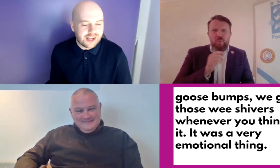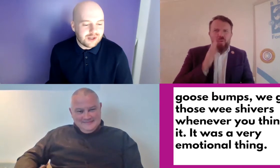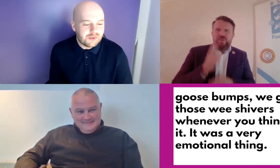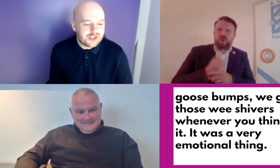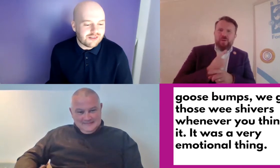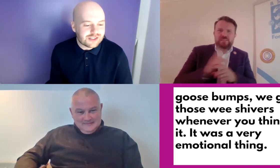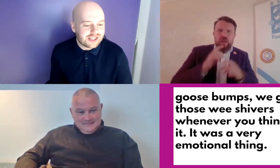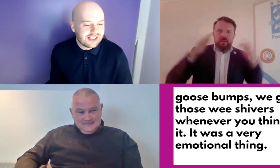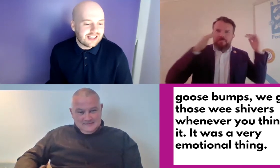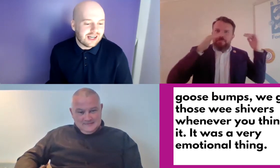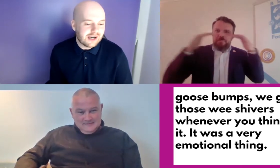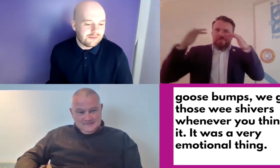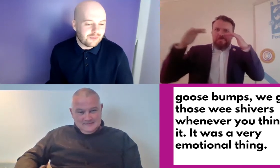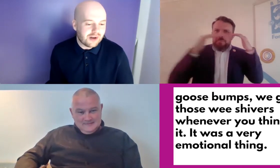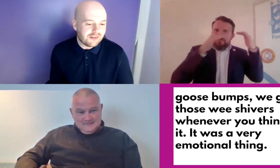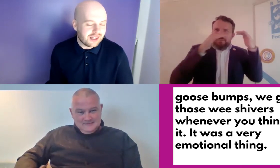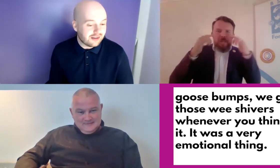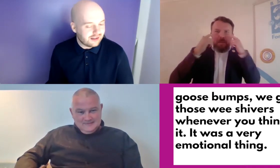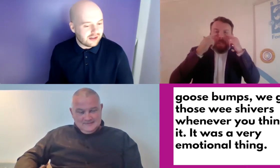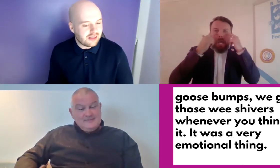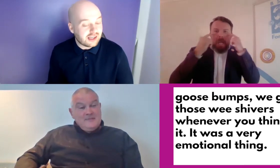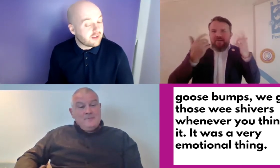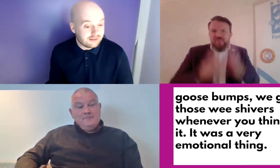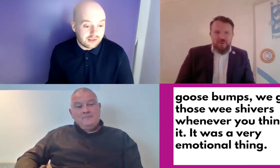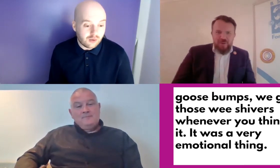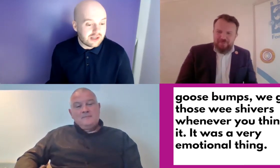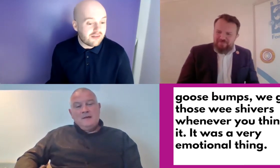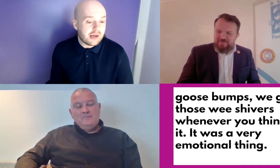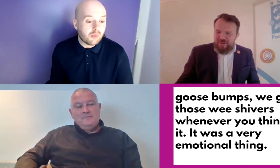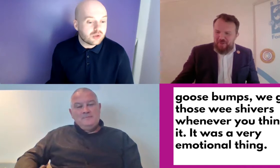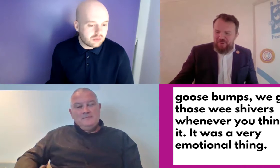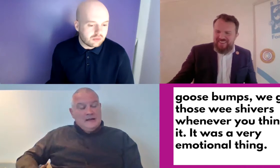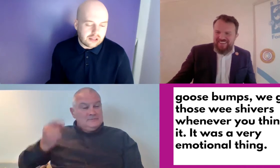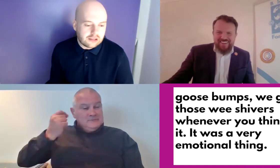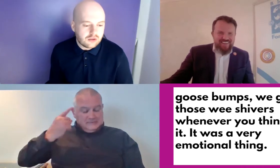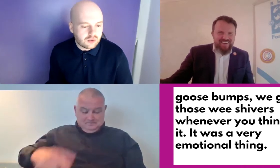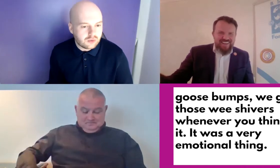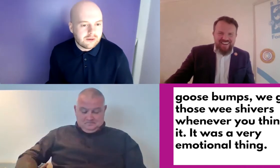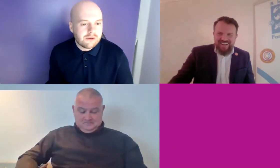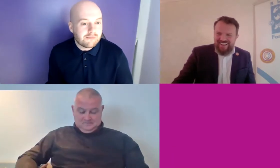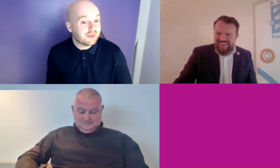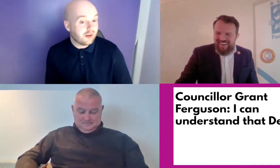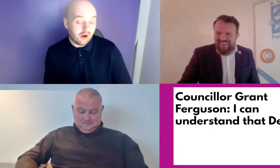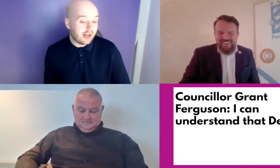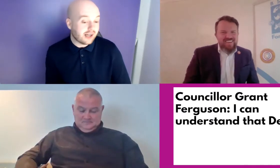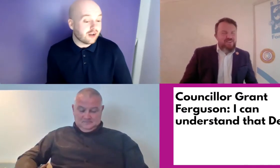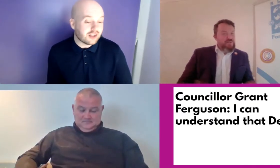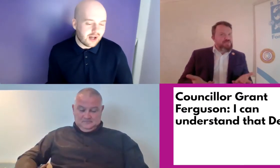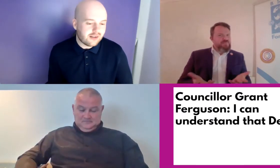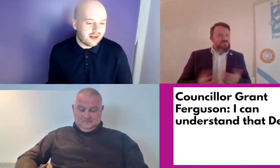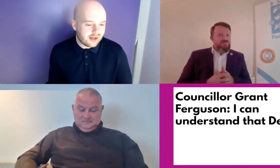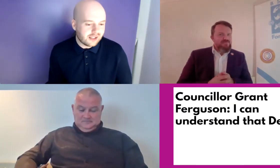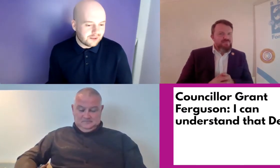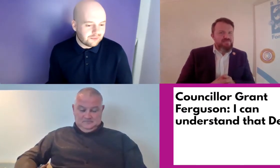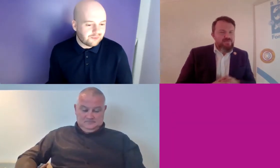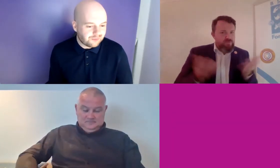know, we get the wee shivers whenever you think of it. And you know, it's a very emotional thing. So. Oh, and I can understand